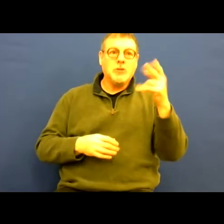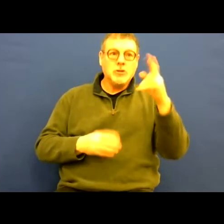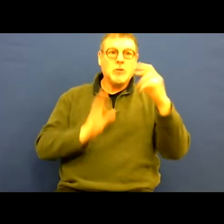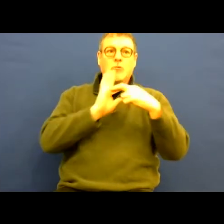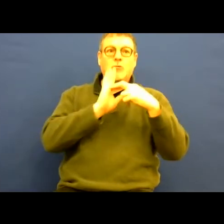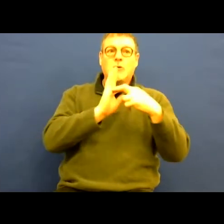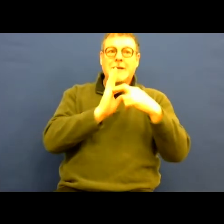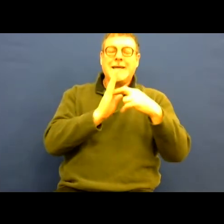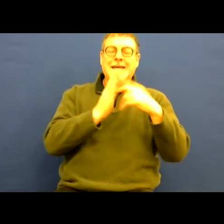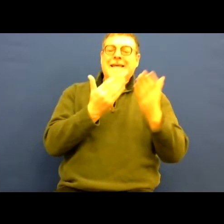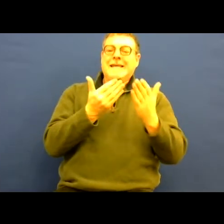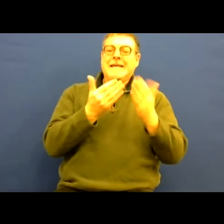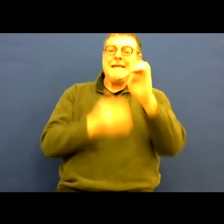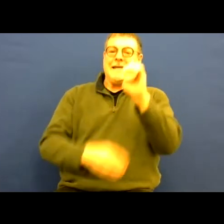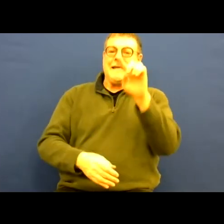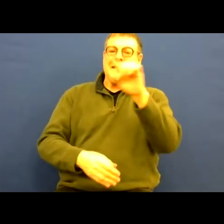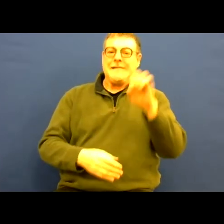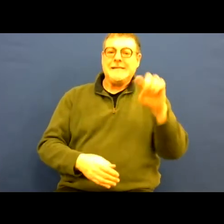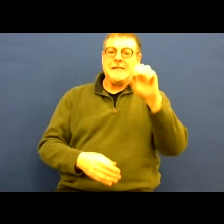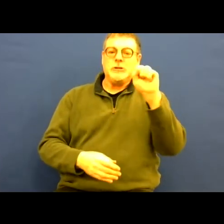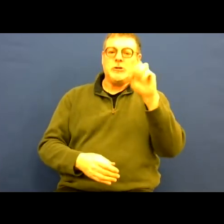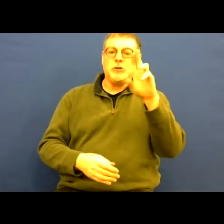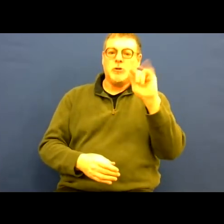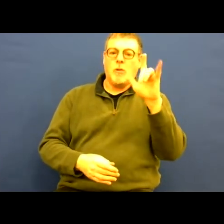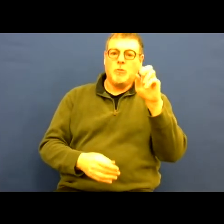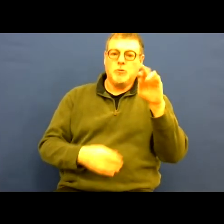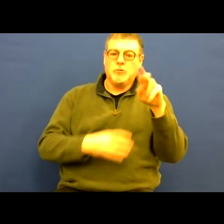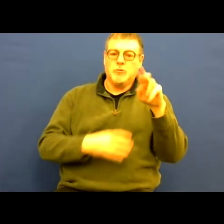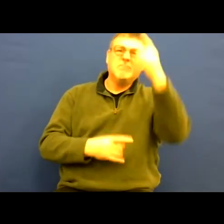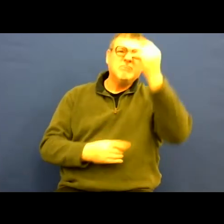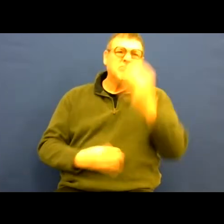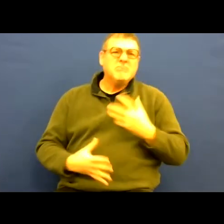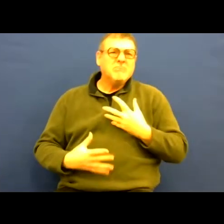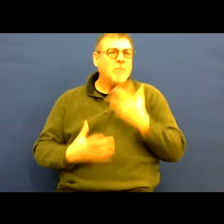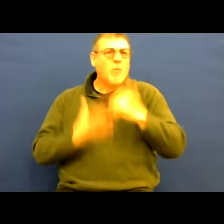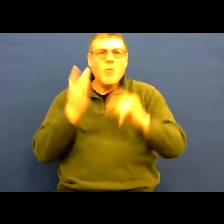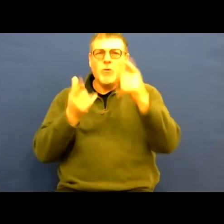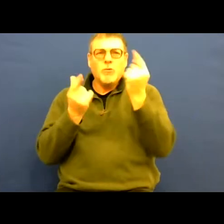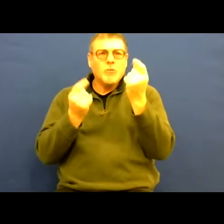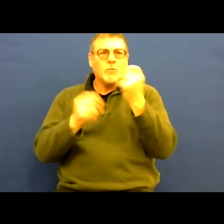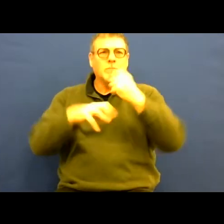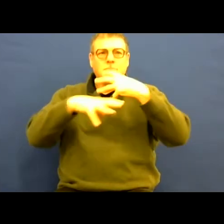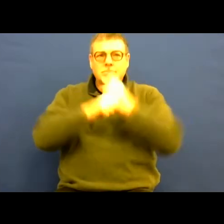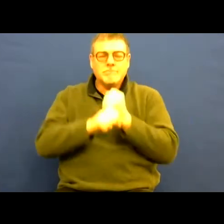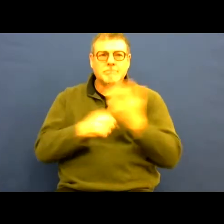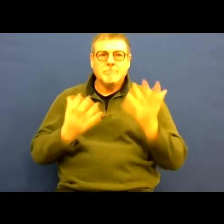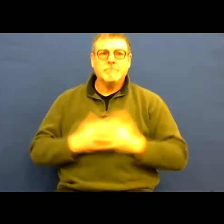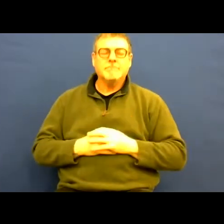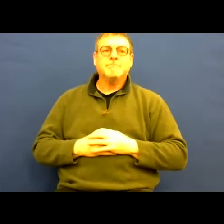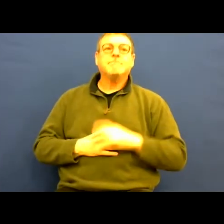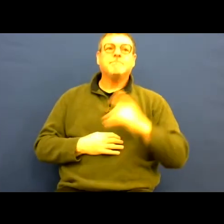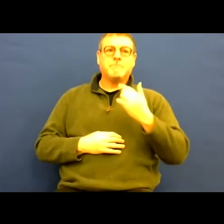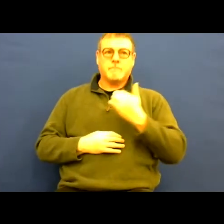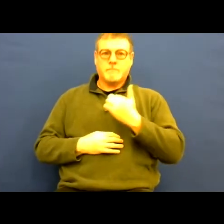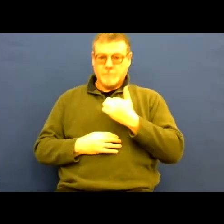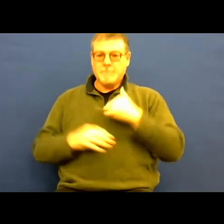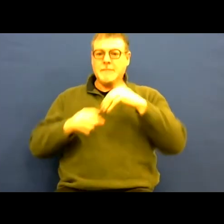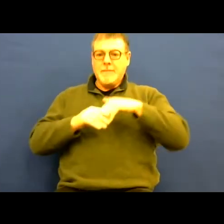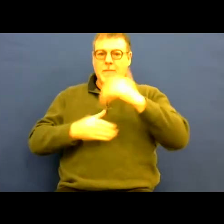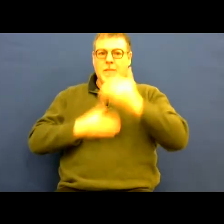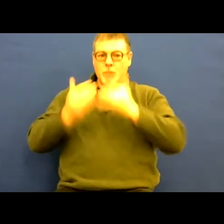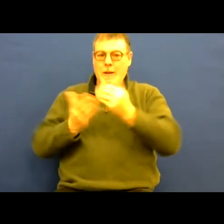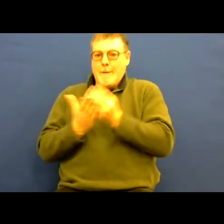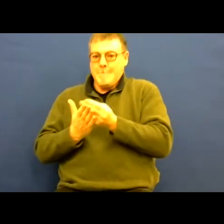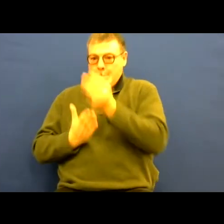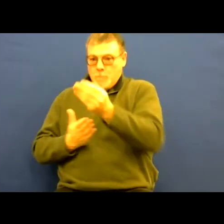representing Easy Solutions. Great. Could you give us a little overview of what you're looking to do? Yeah, so I'm in the process of purchasing